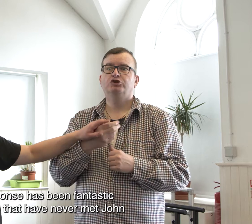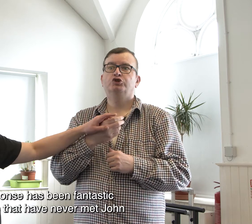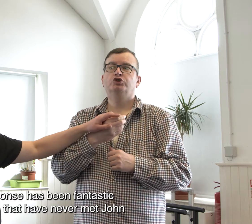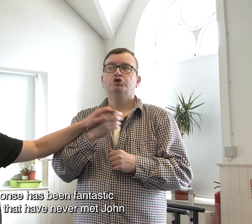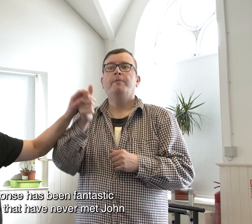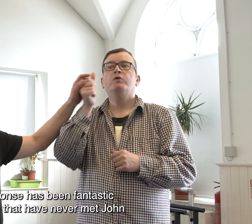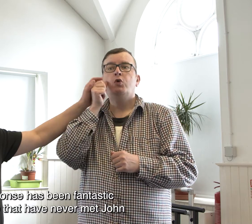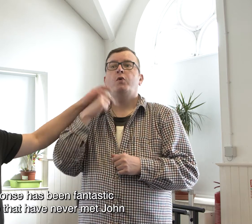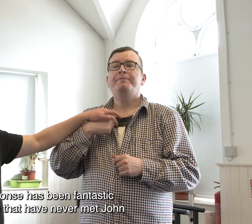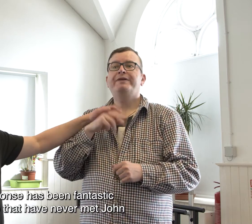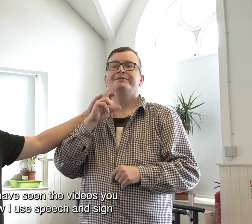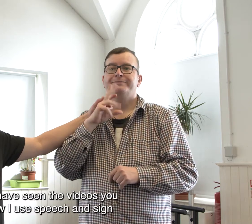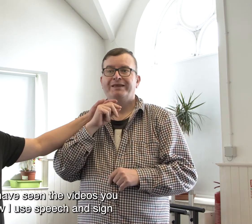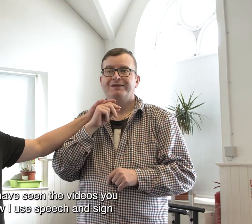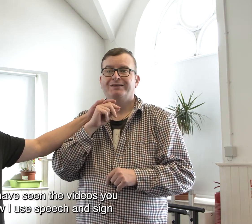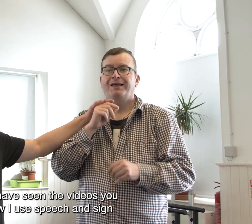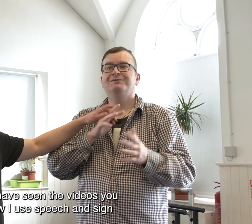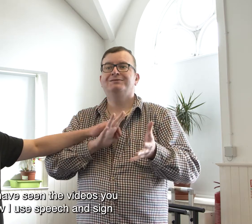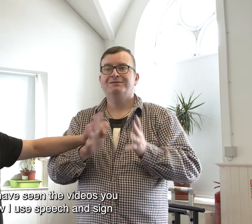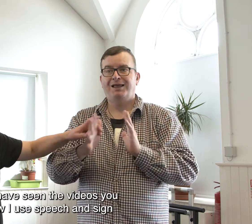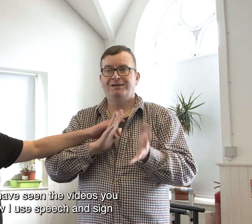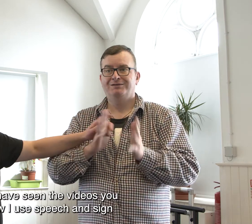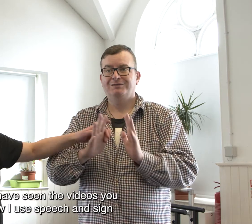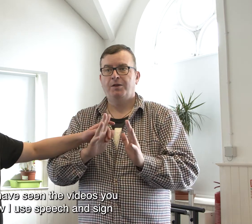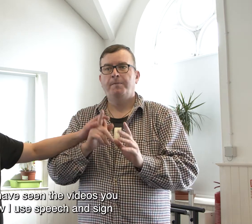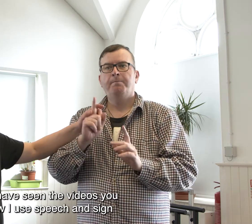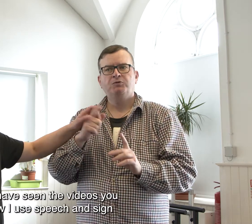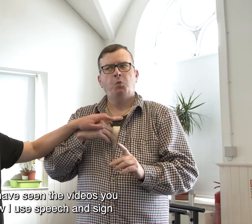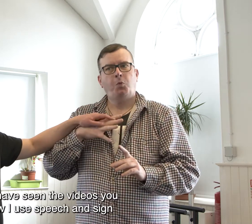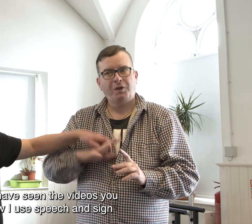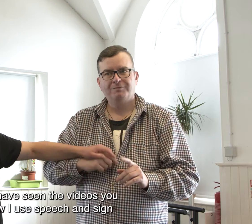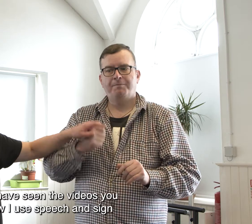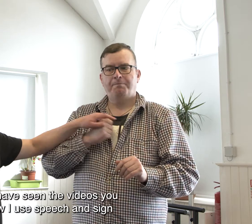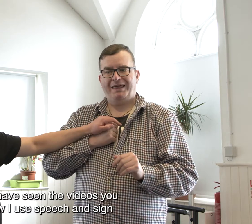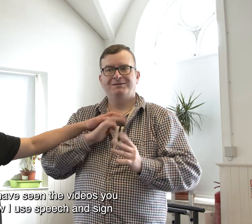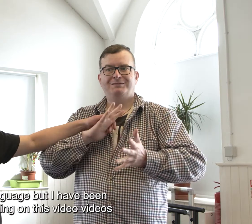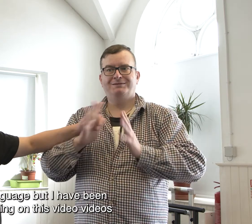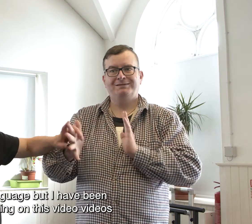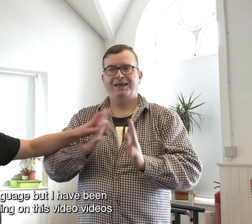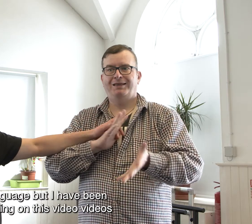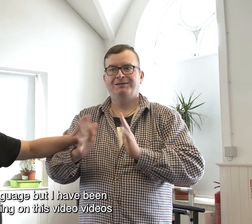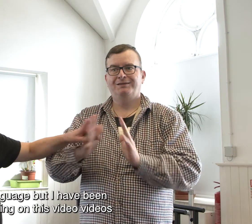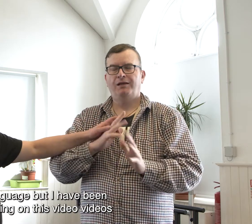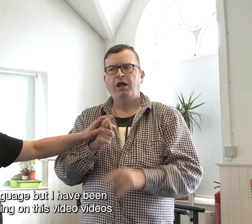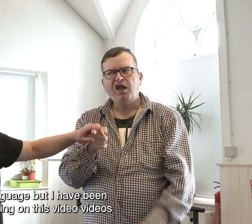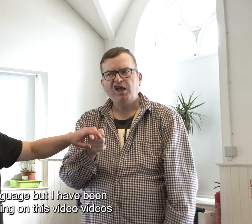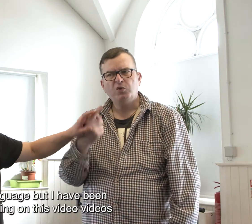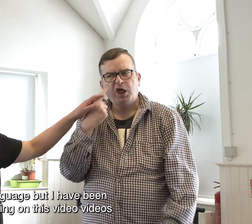never met John Boy have seen the videos. You know, I use speech and sign language, but I have been